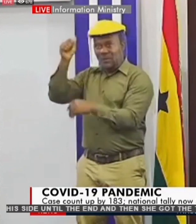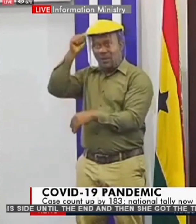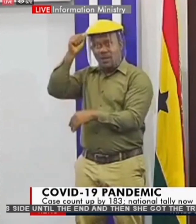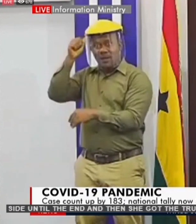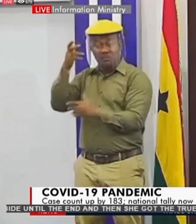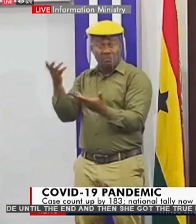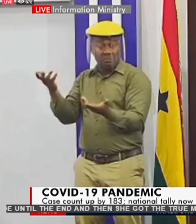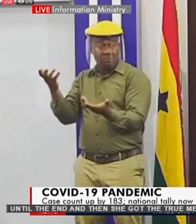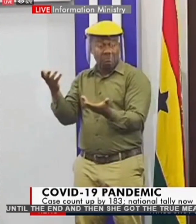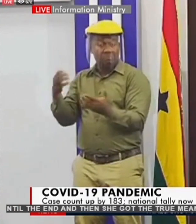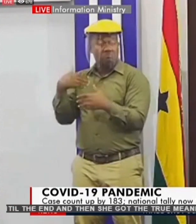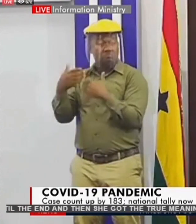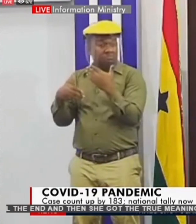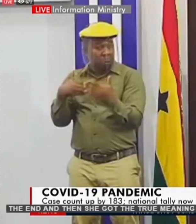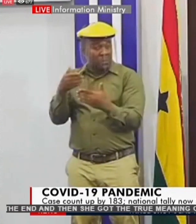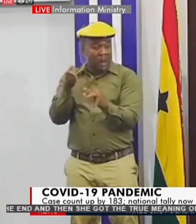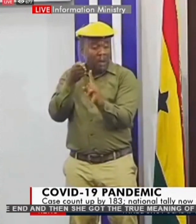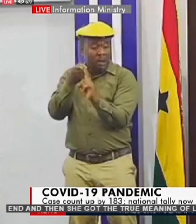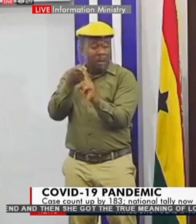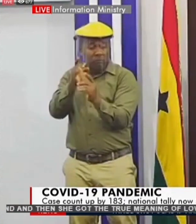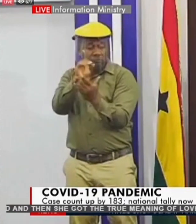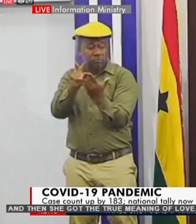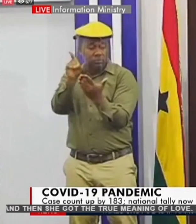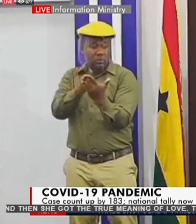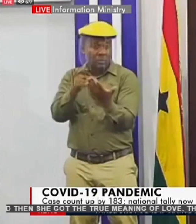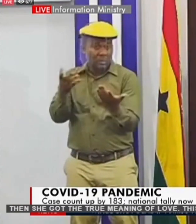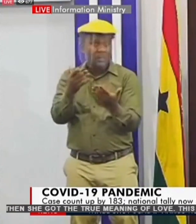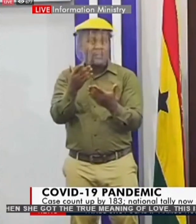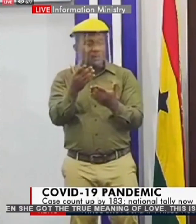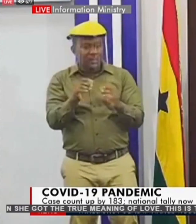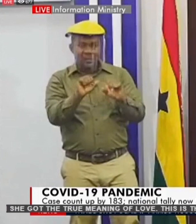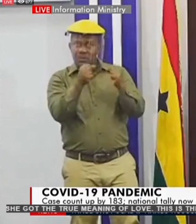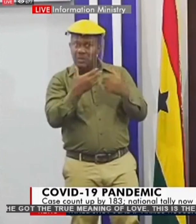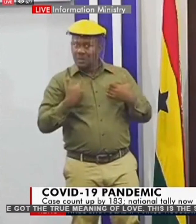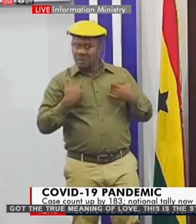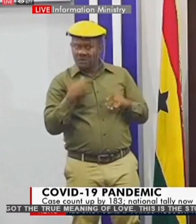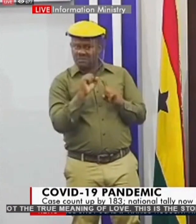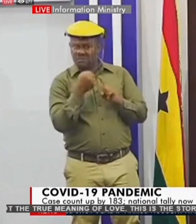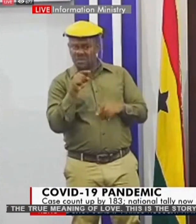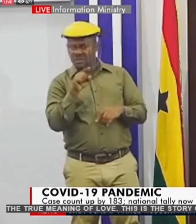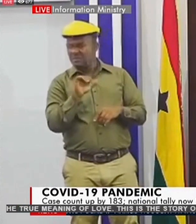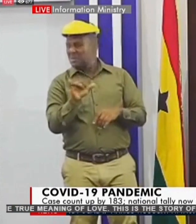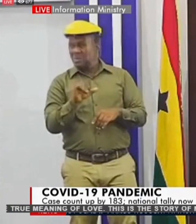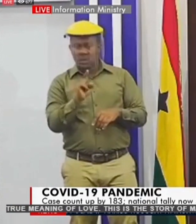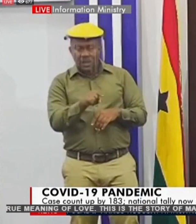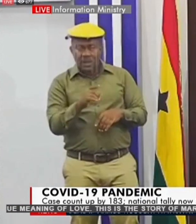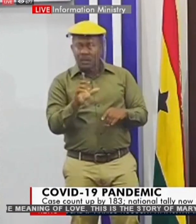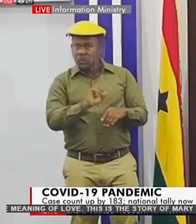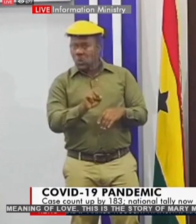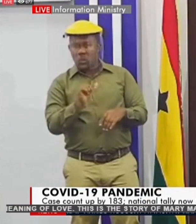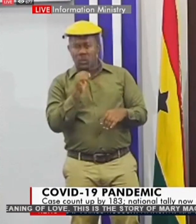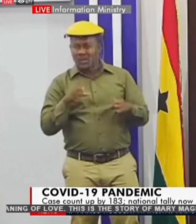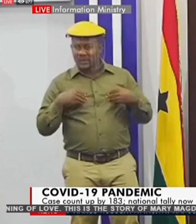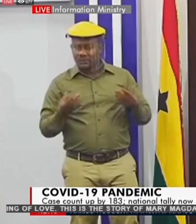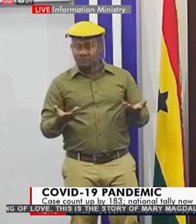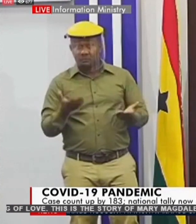And every society, one way or the other, have certain things they stigmatize. In general, it might be